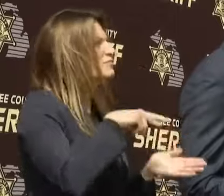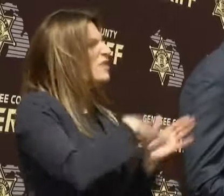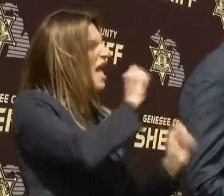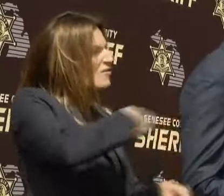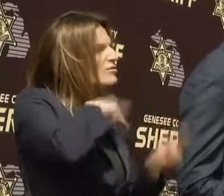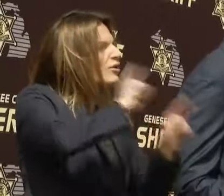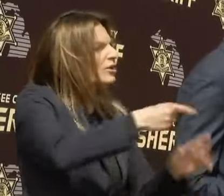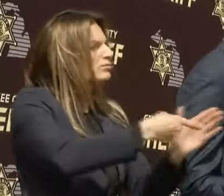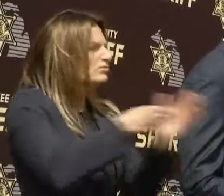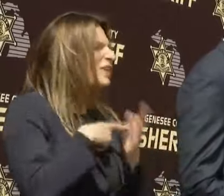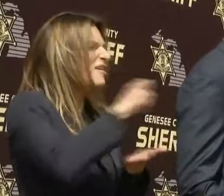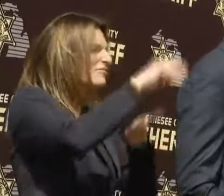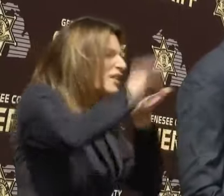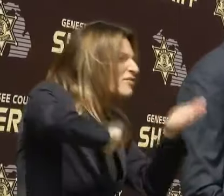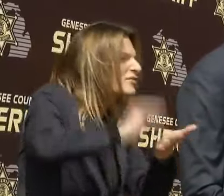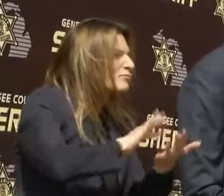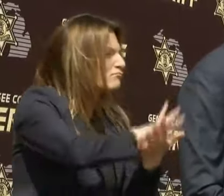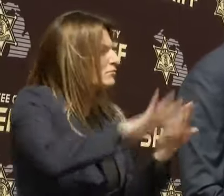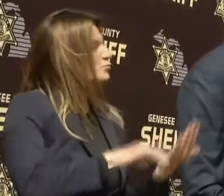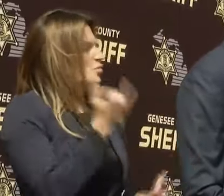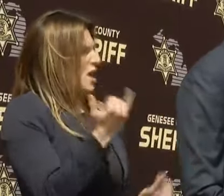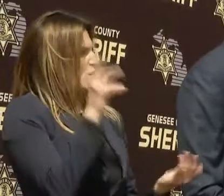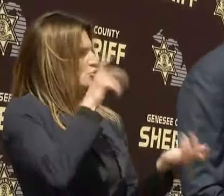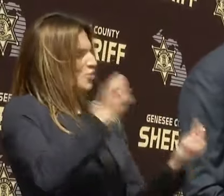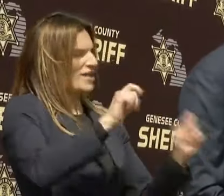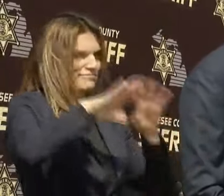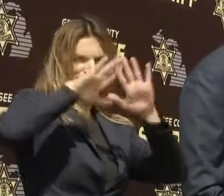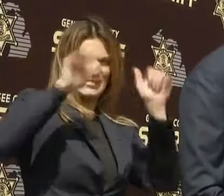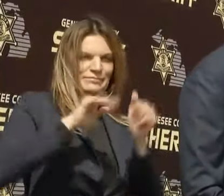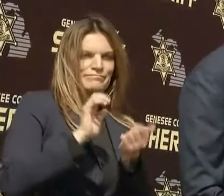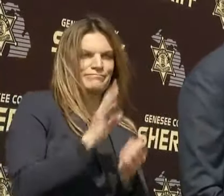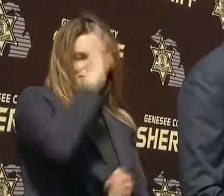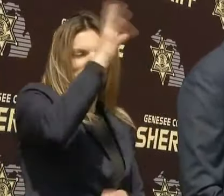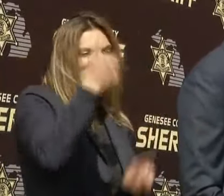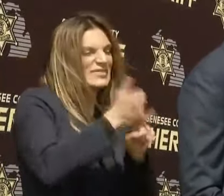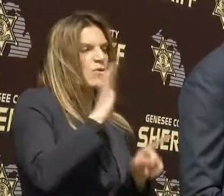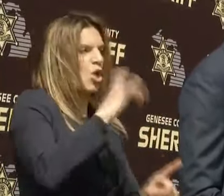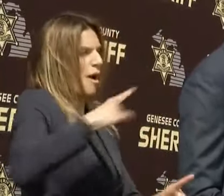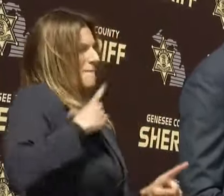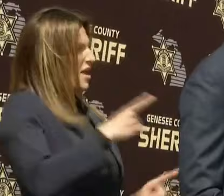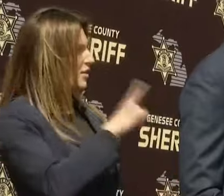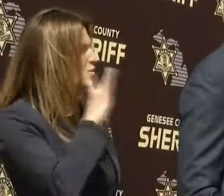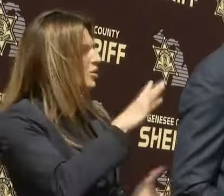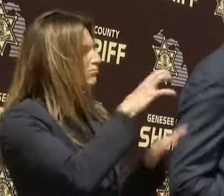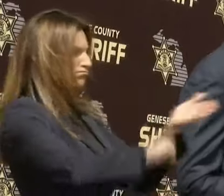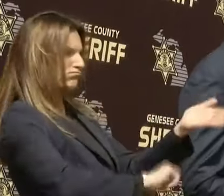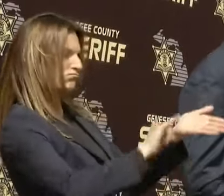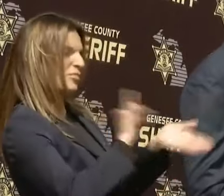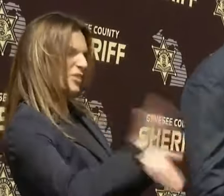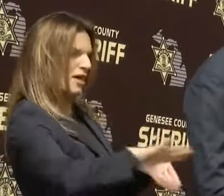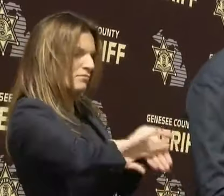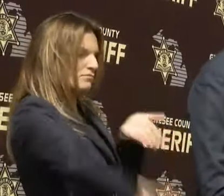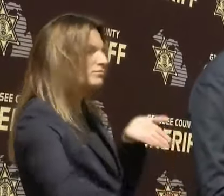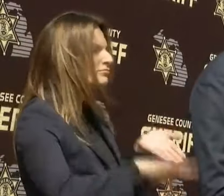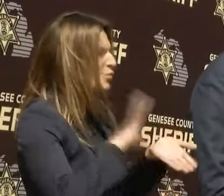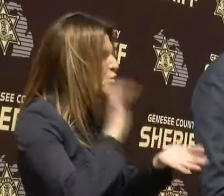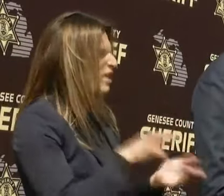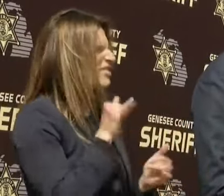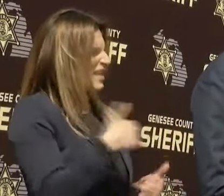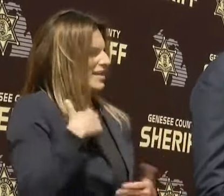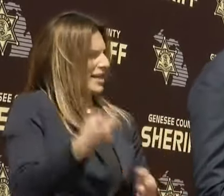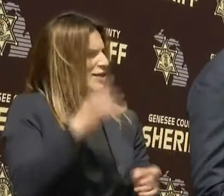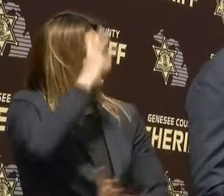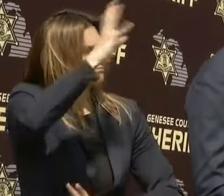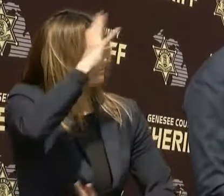like this. You don't need a lawyer. You don't need to make a phone call. It just happens for you. We've also continued to work on